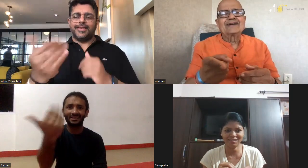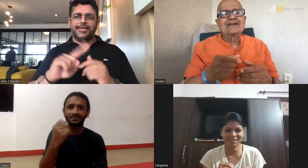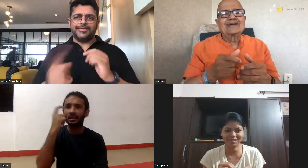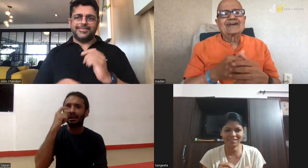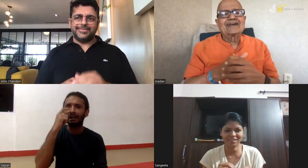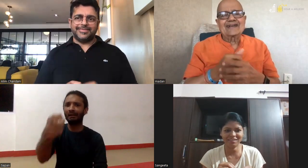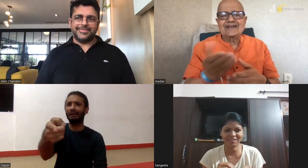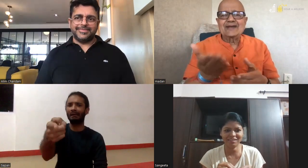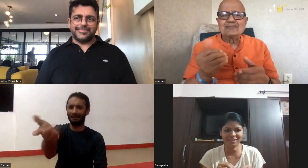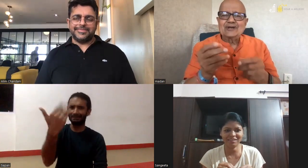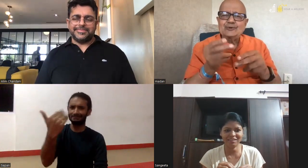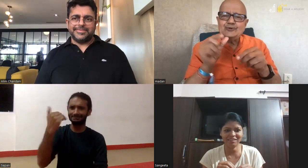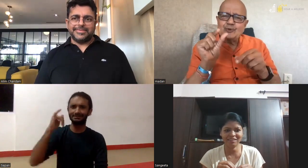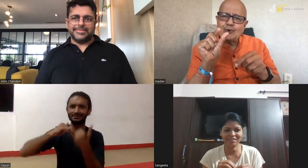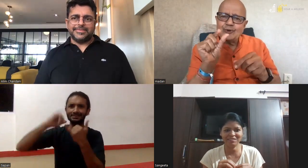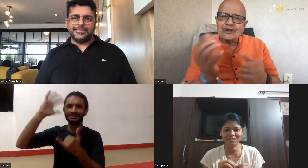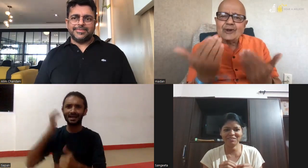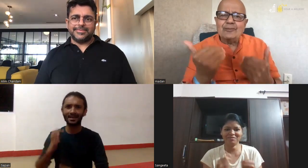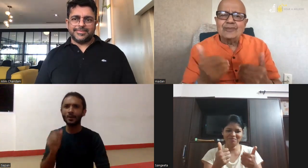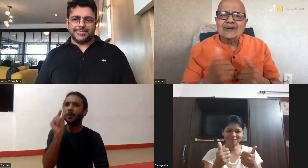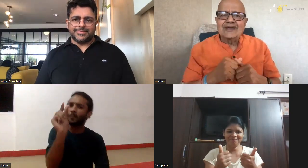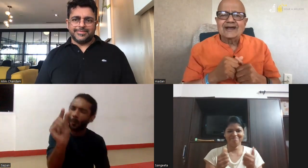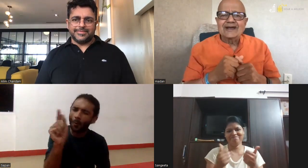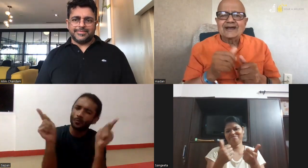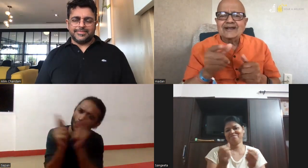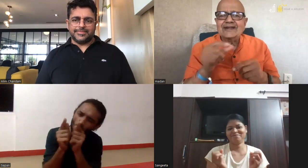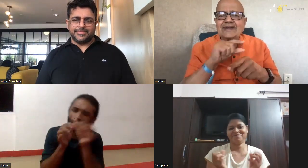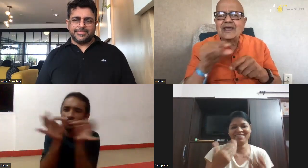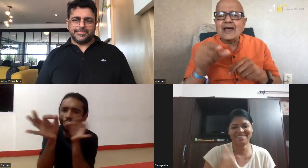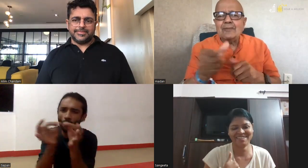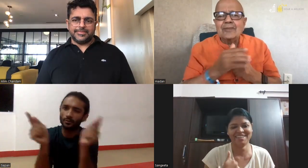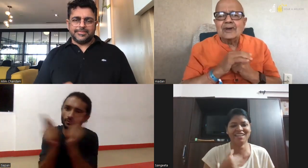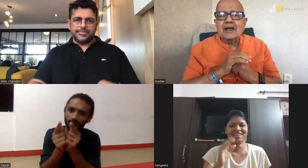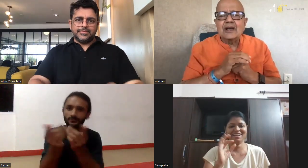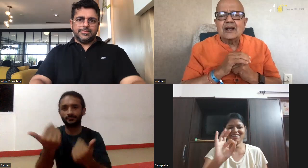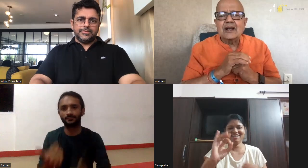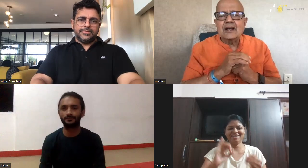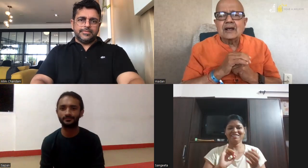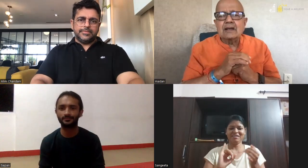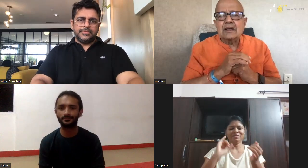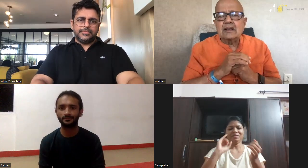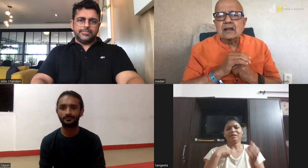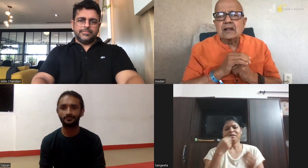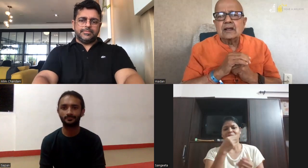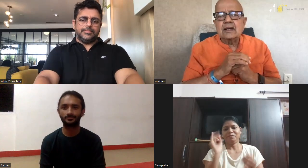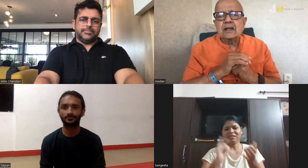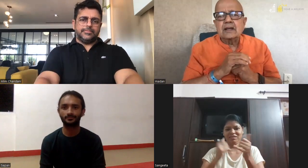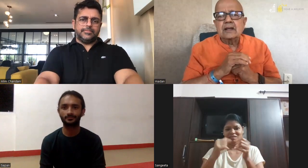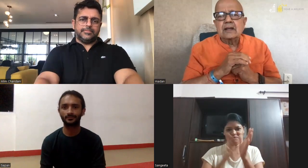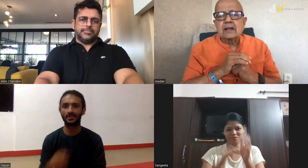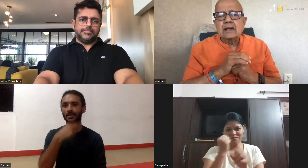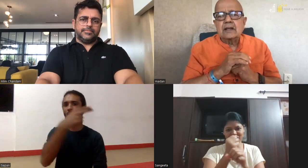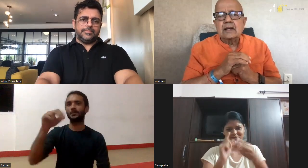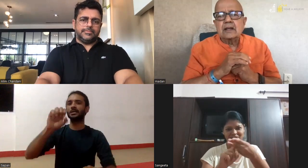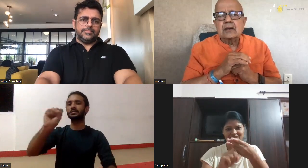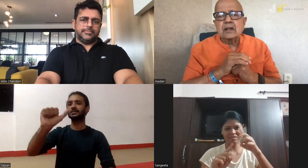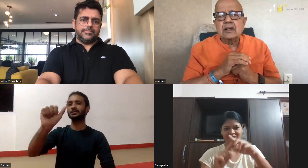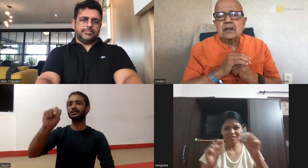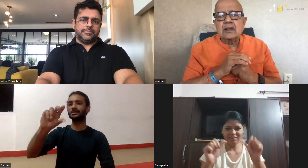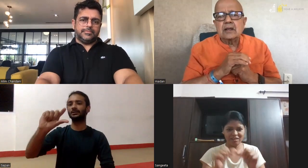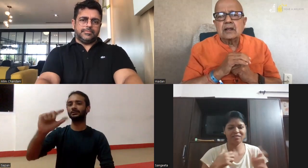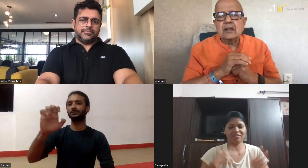See, I definitely need that. Um, we need to we need to really promote Indian Sign Language.